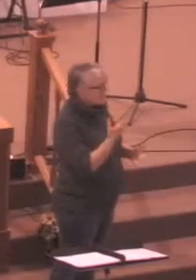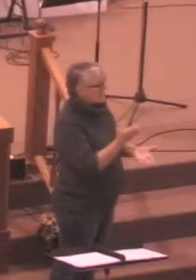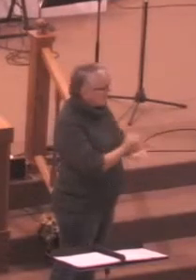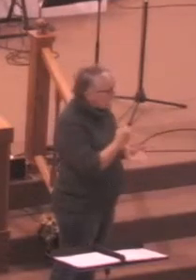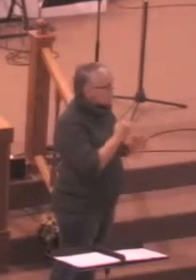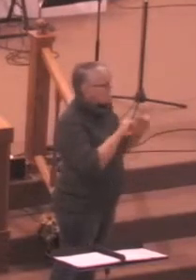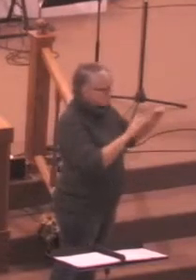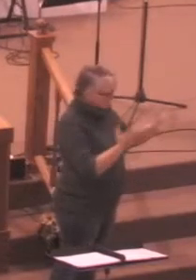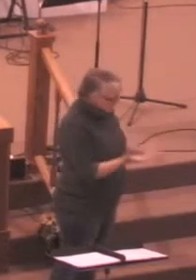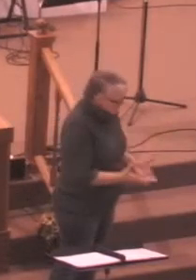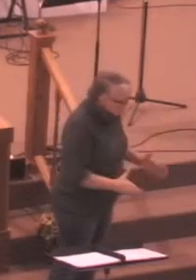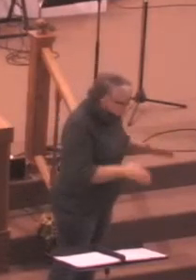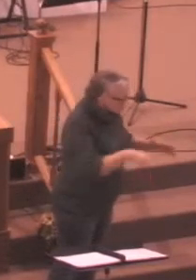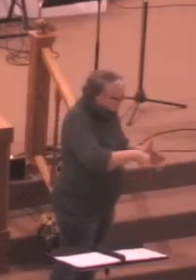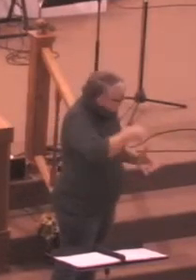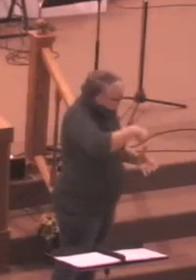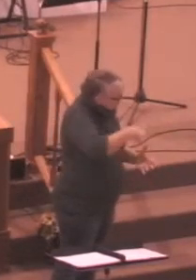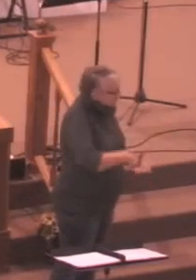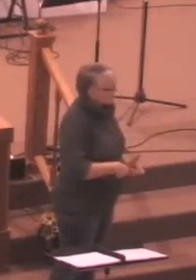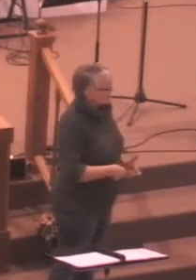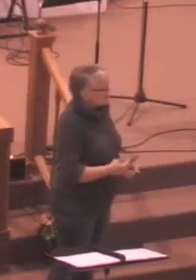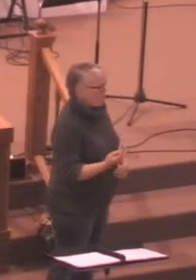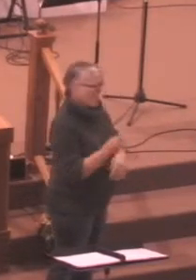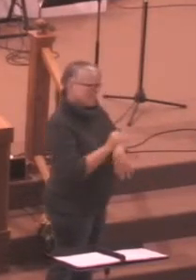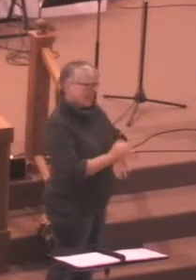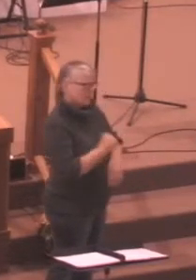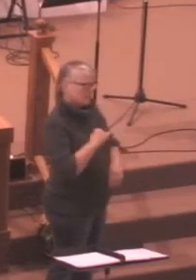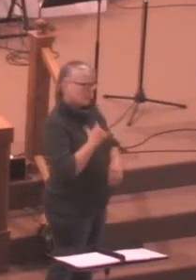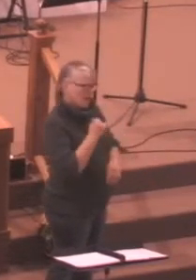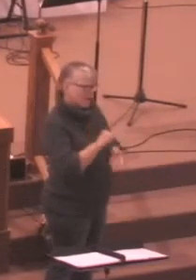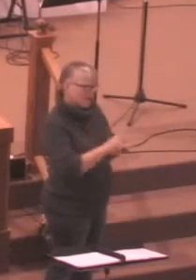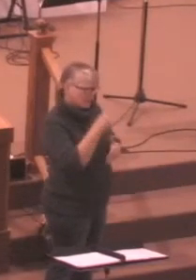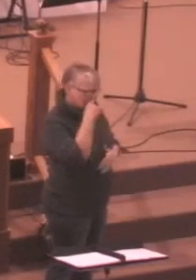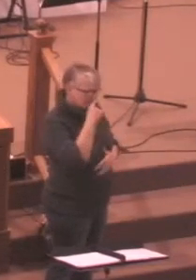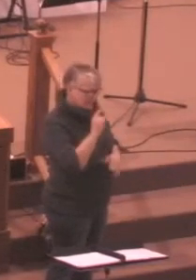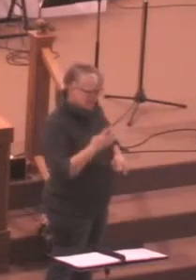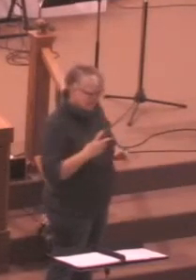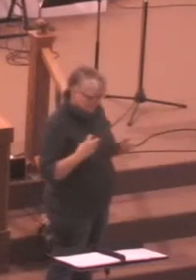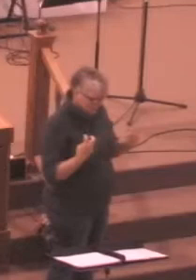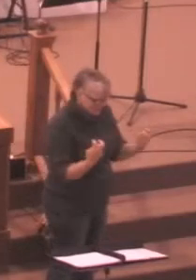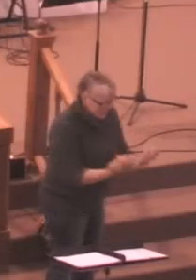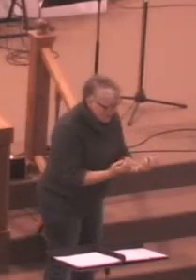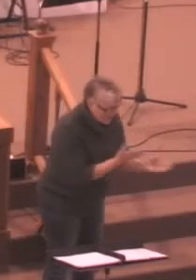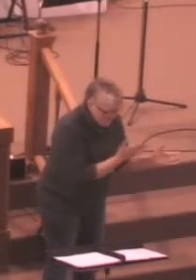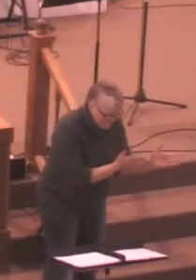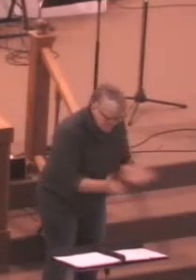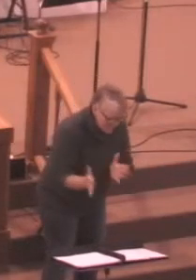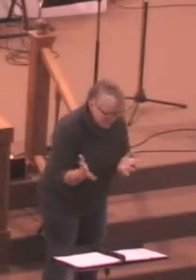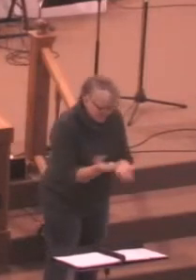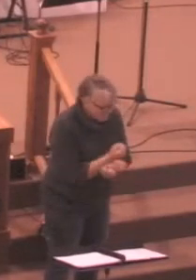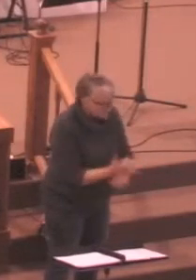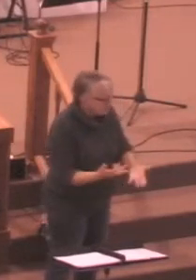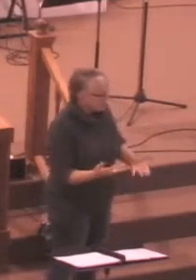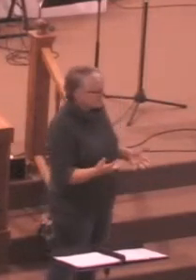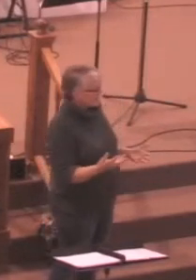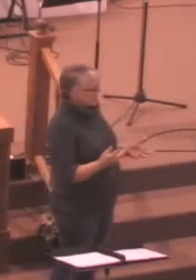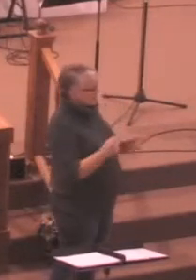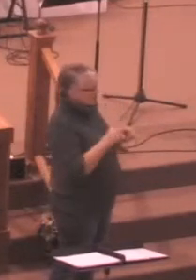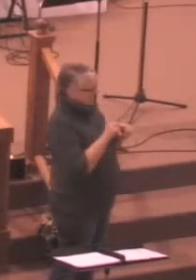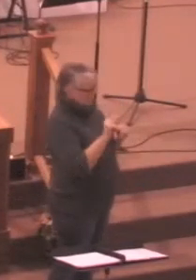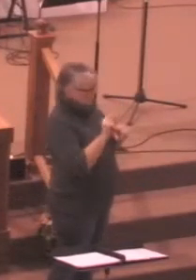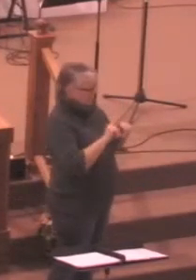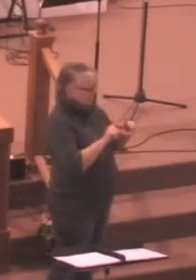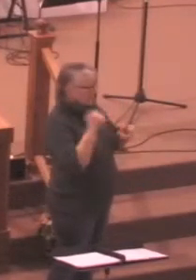So, and the kids on Wednesday night, I was so proud of them. They sat and planned the entire thing. They came up with about 20 different ideas of